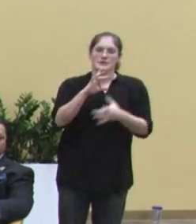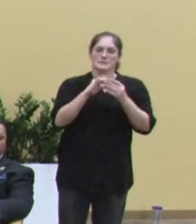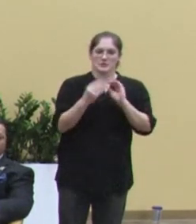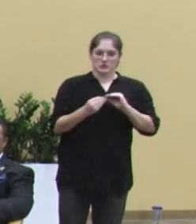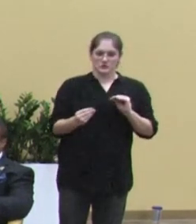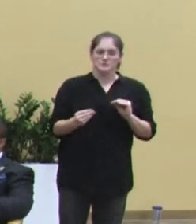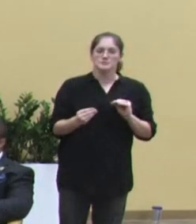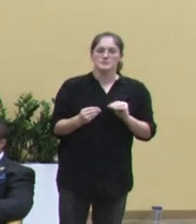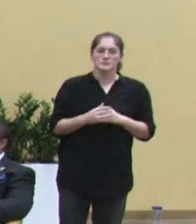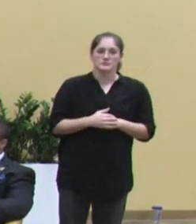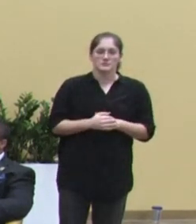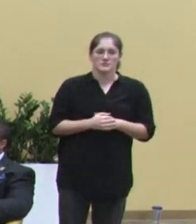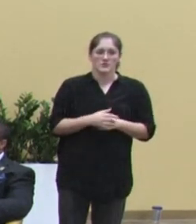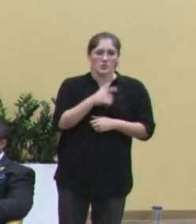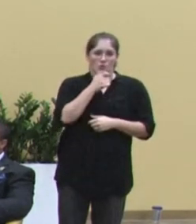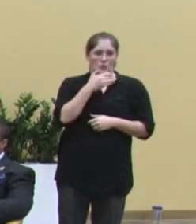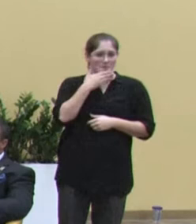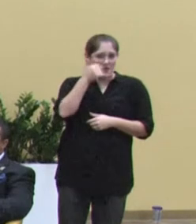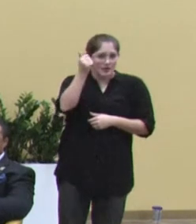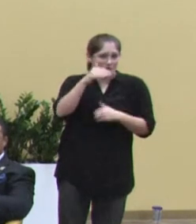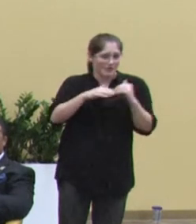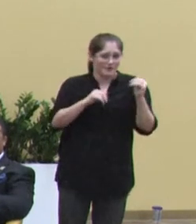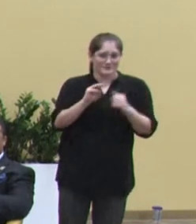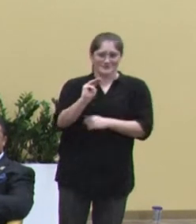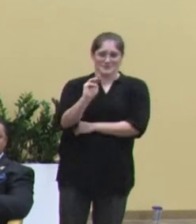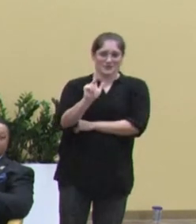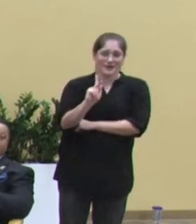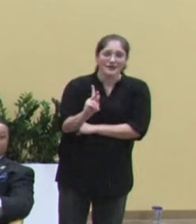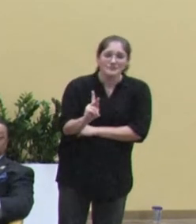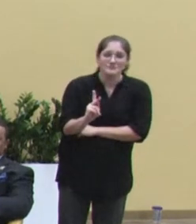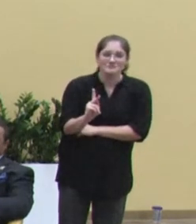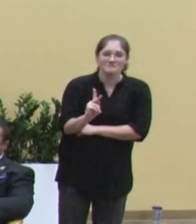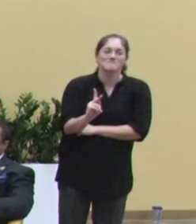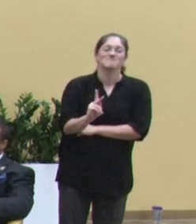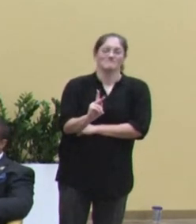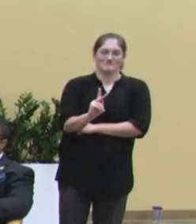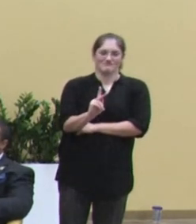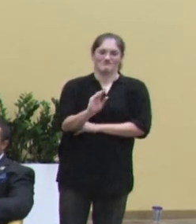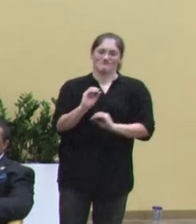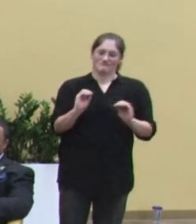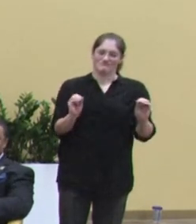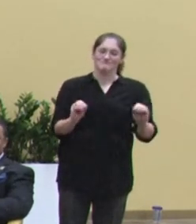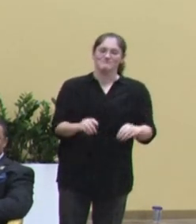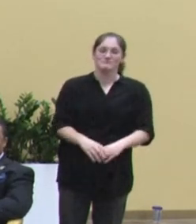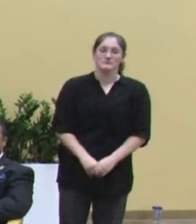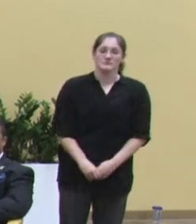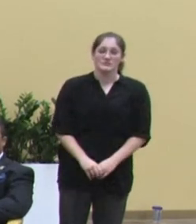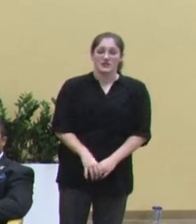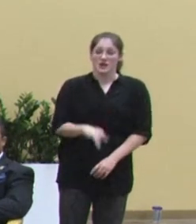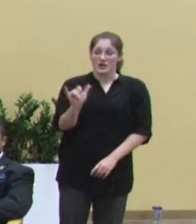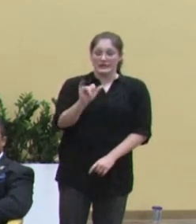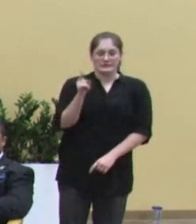with than Dr. Martin Luther King? Now, I'm gonna be honest, like Christopher said,